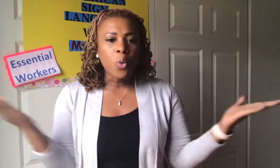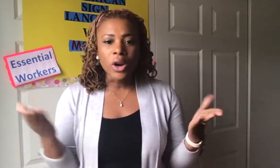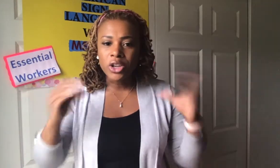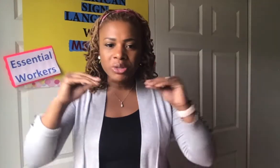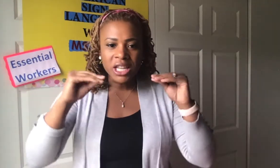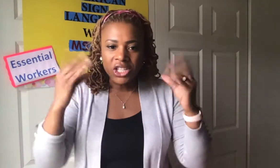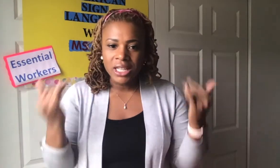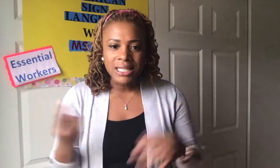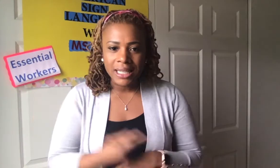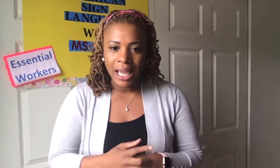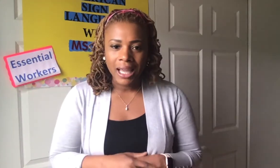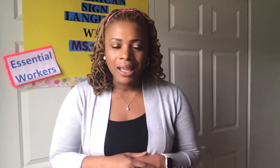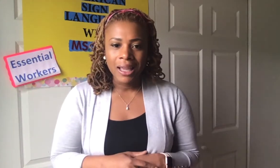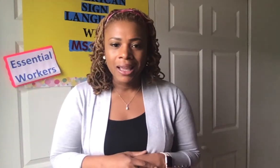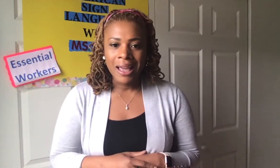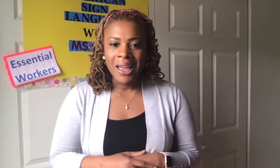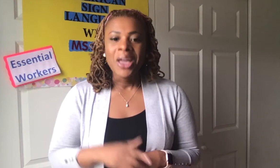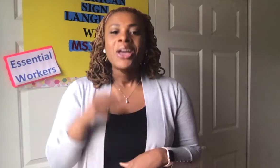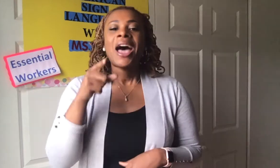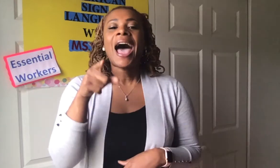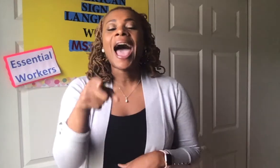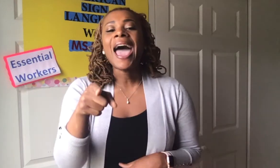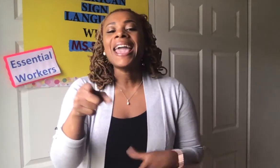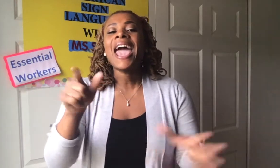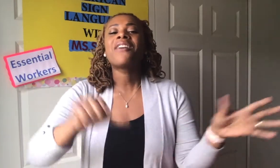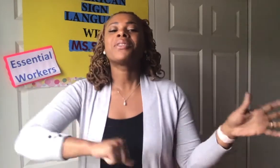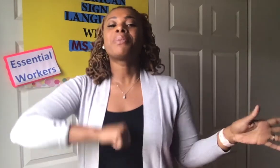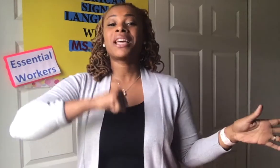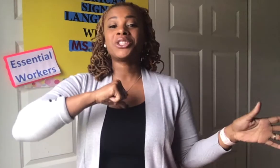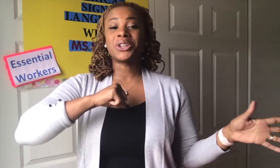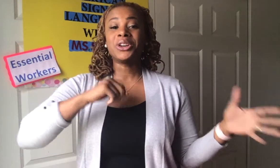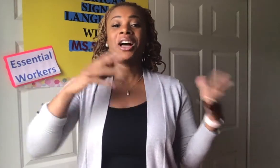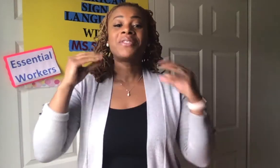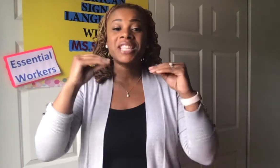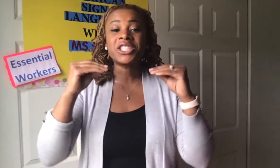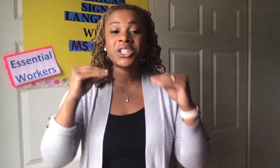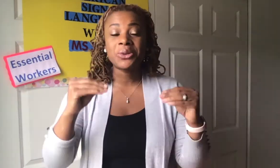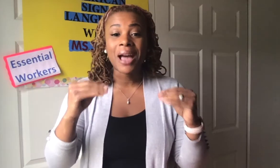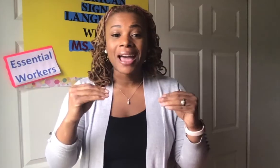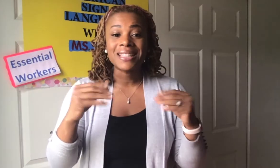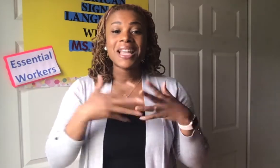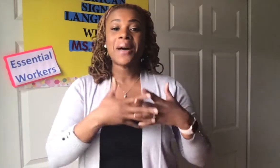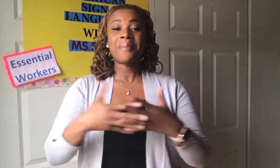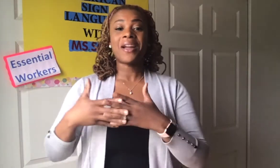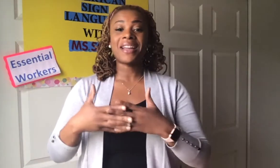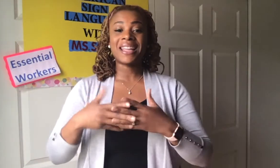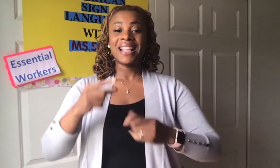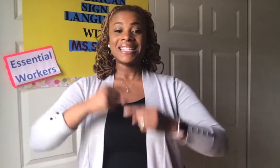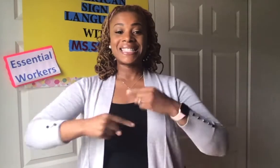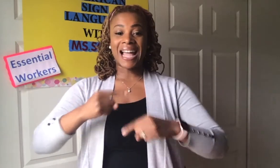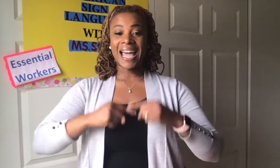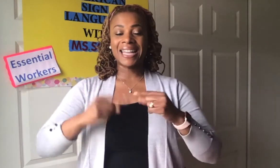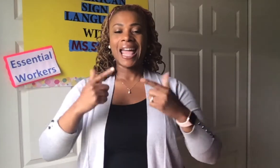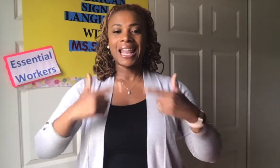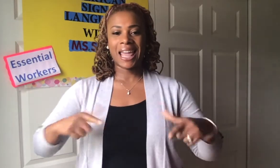you teaching us today? I have the pleasure of teaching you guys American Sign